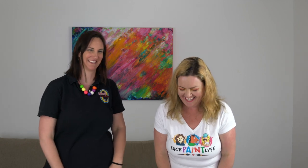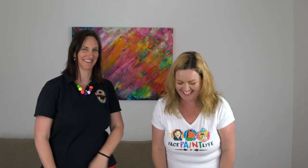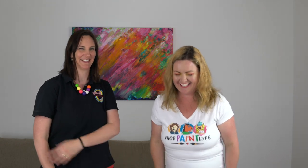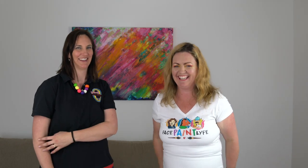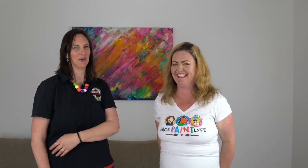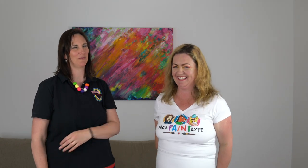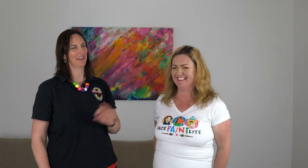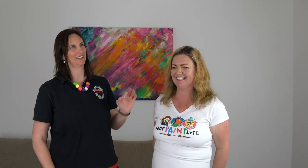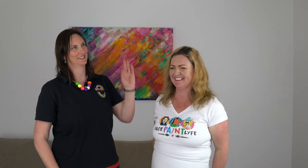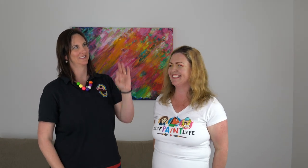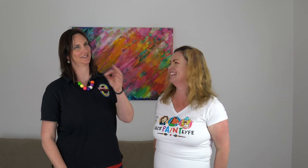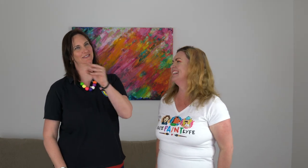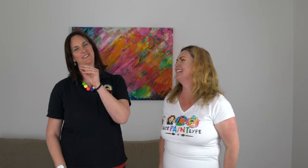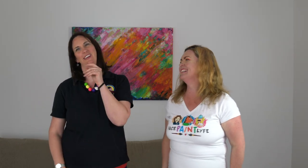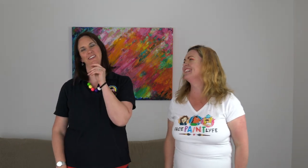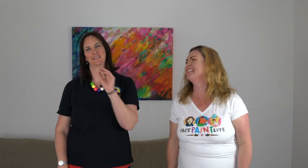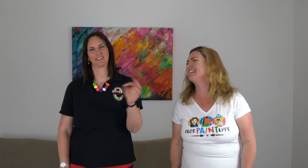Batman. Yeah. Okay. I don't know. Okay. Bat. Cool.